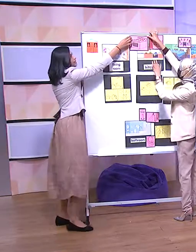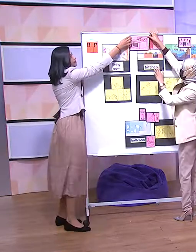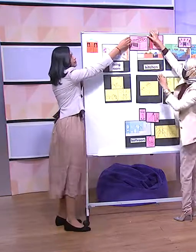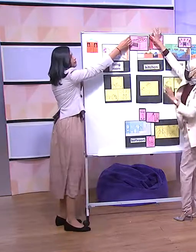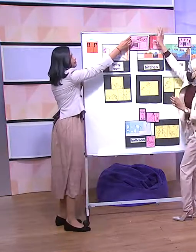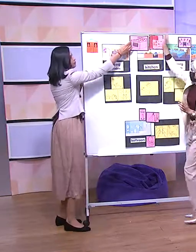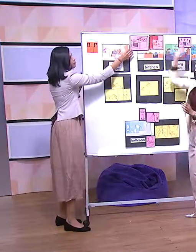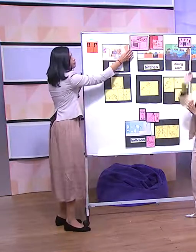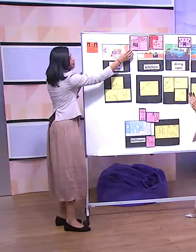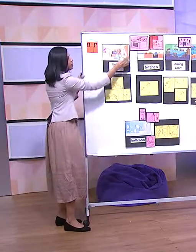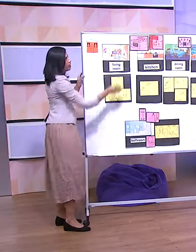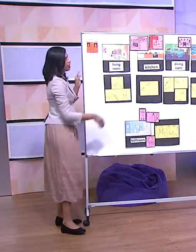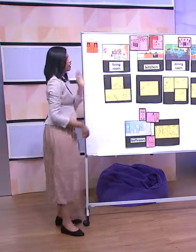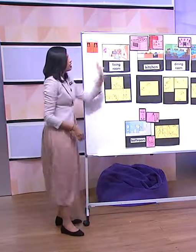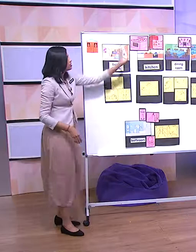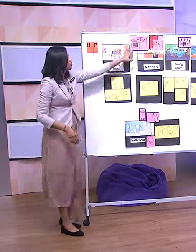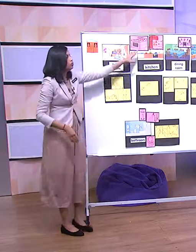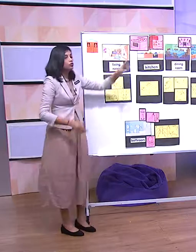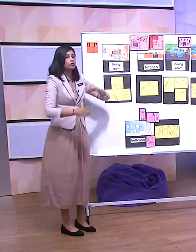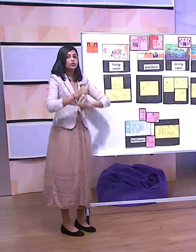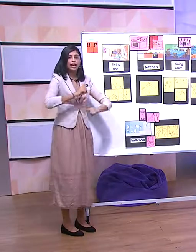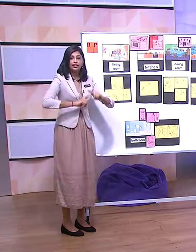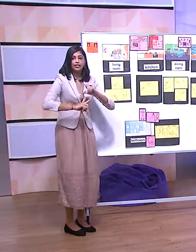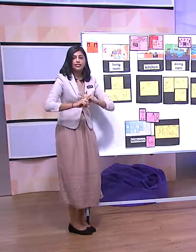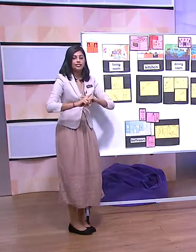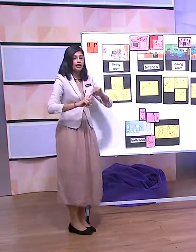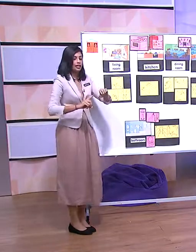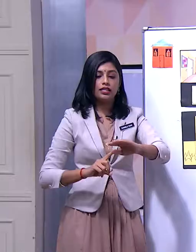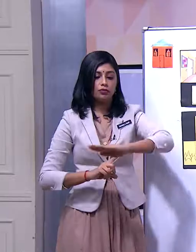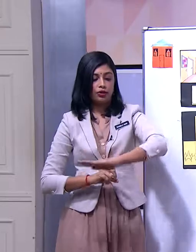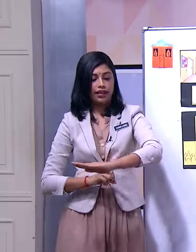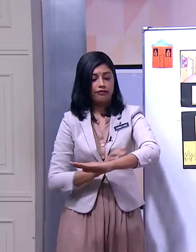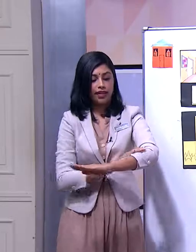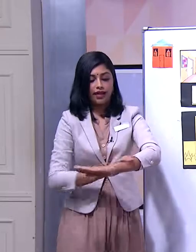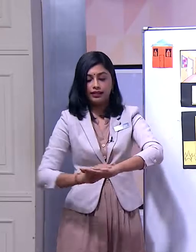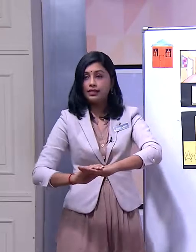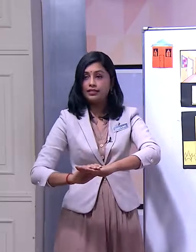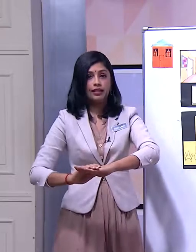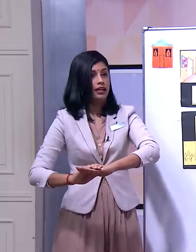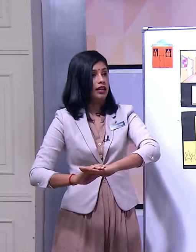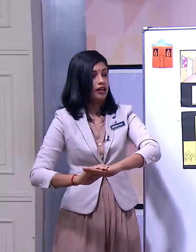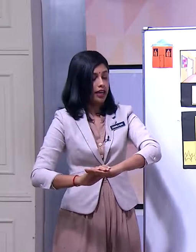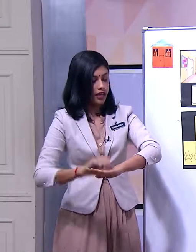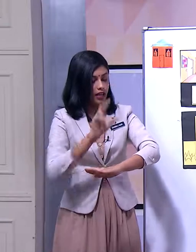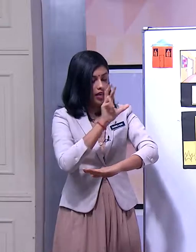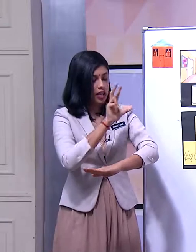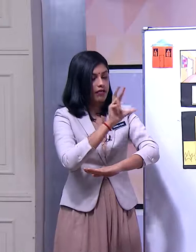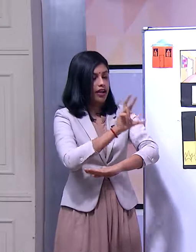Welcome. All right. Okay. So, to sign this, it is put your hand left hand like this. Mm-hmm. Okay. Right hand